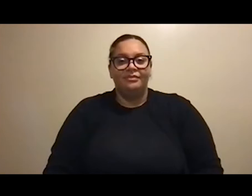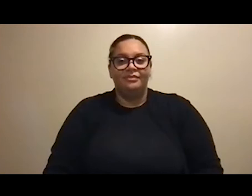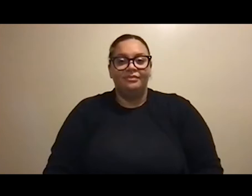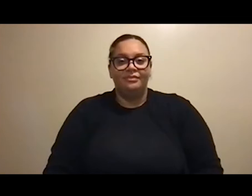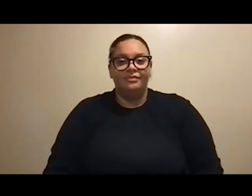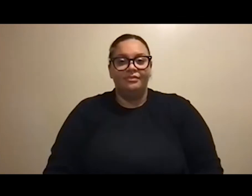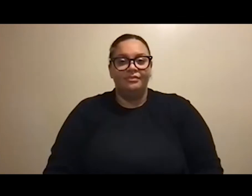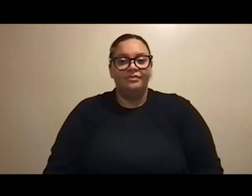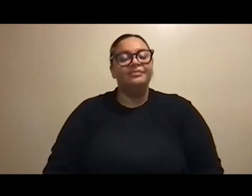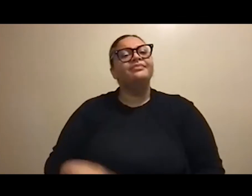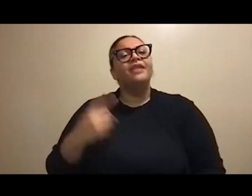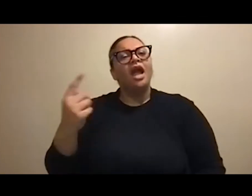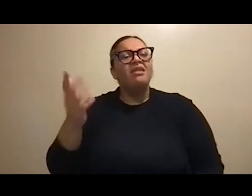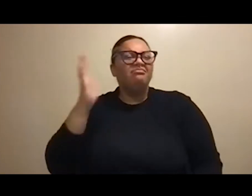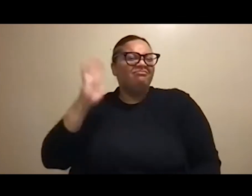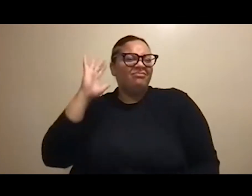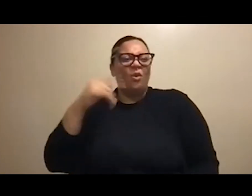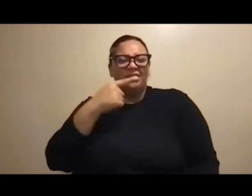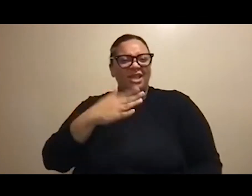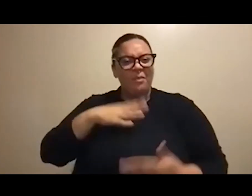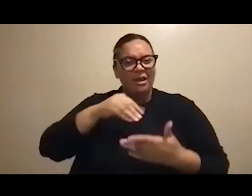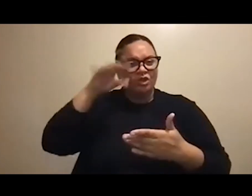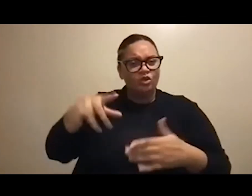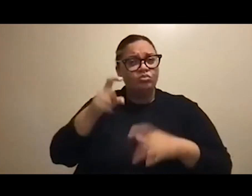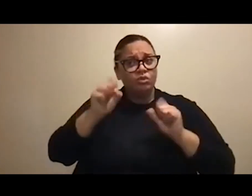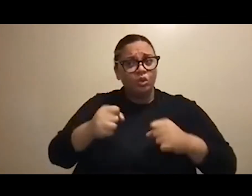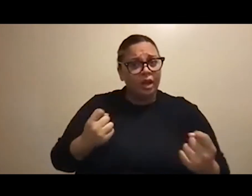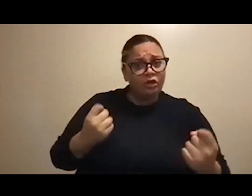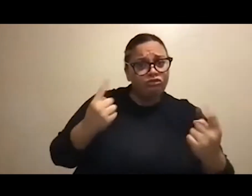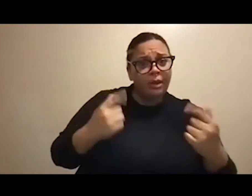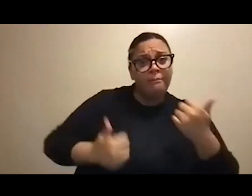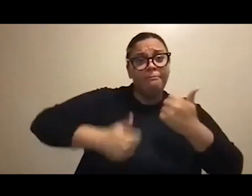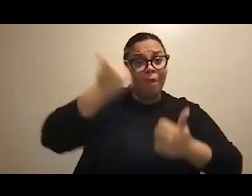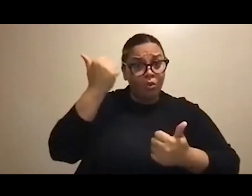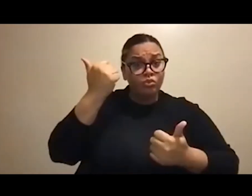I tell my students that you can understand most of